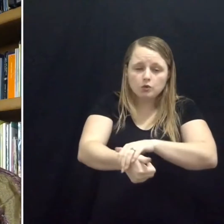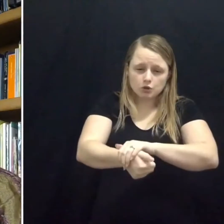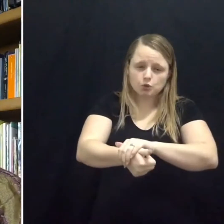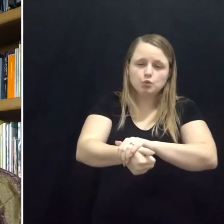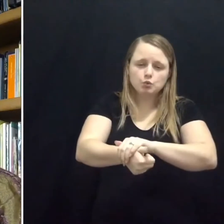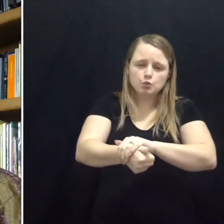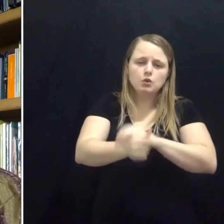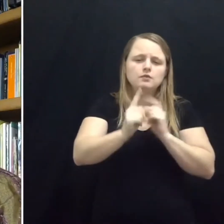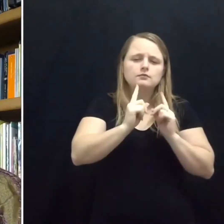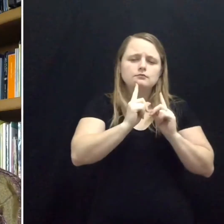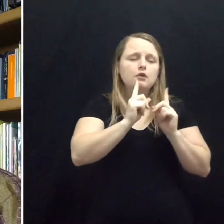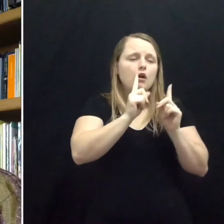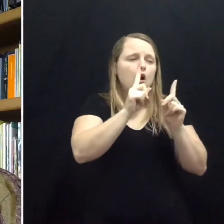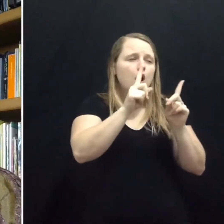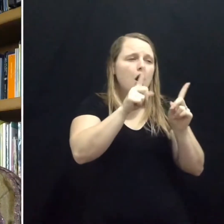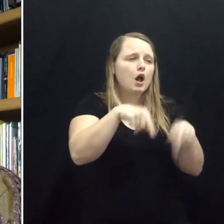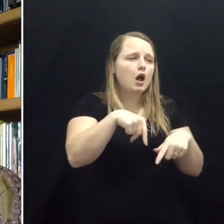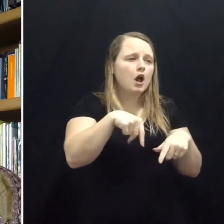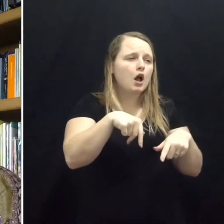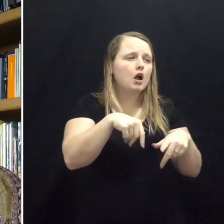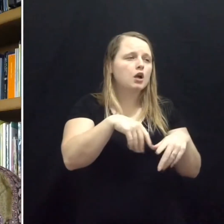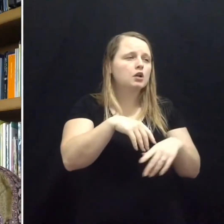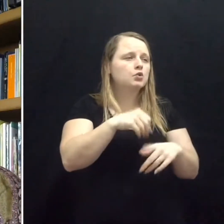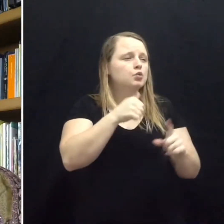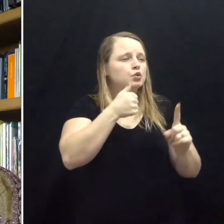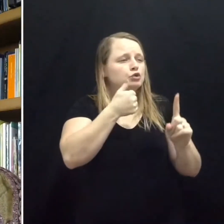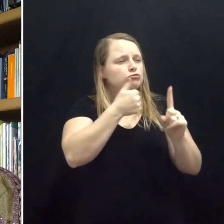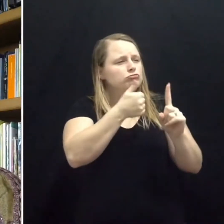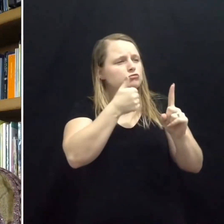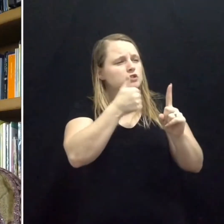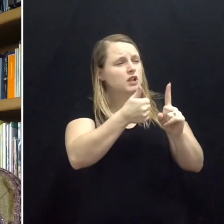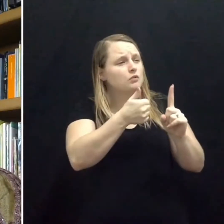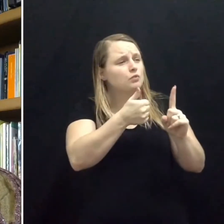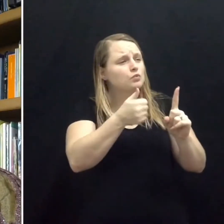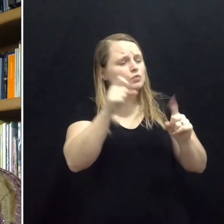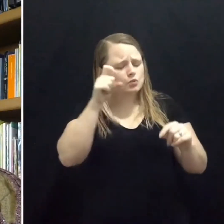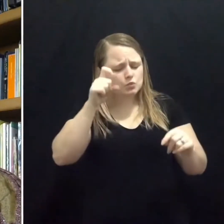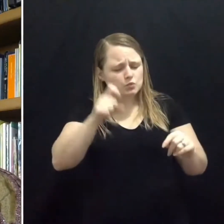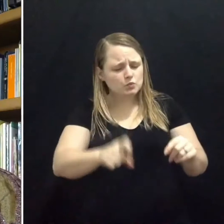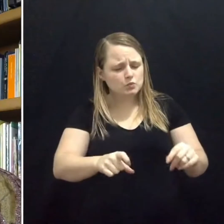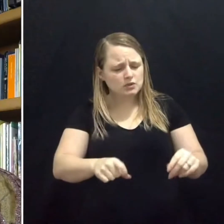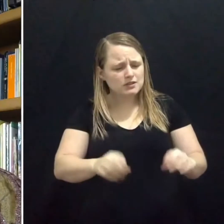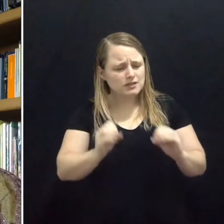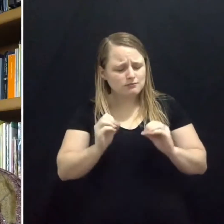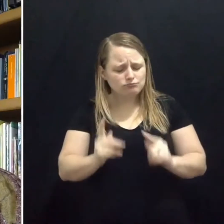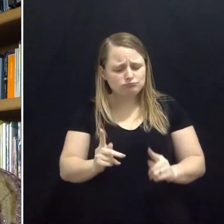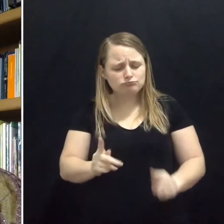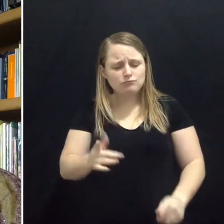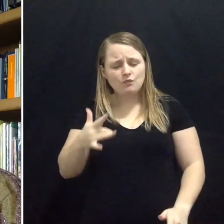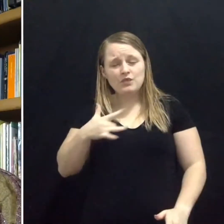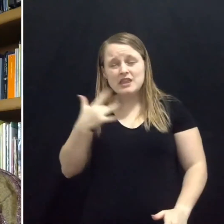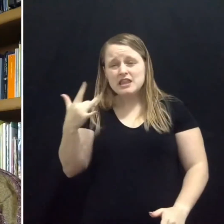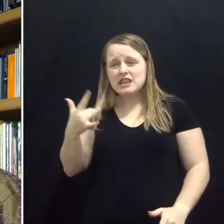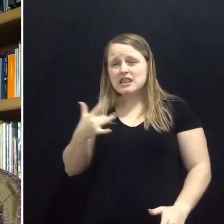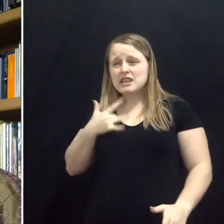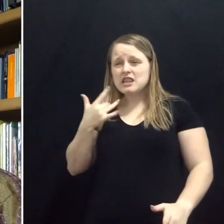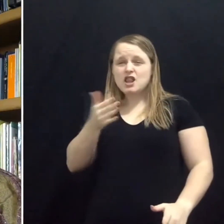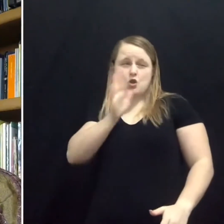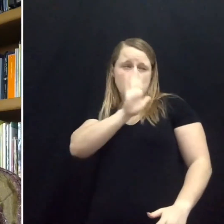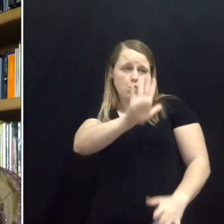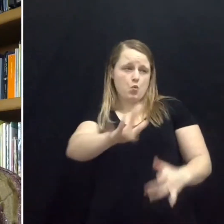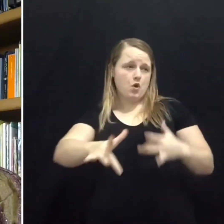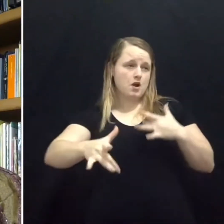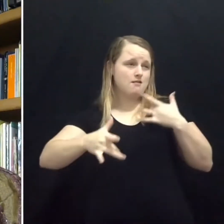tortoise chimed in from below. Allowing yourself to start feeling your